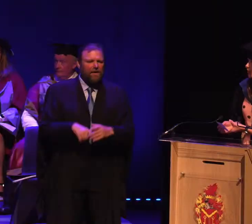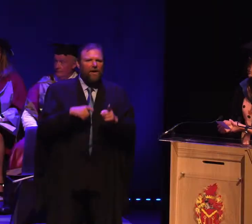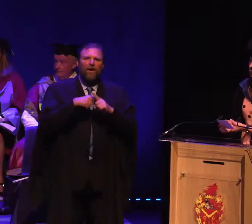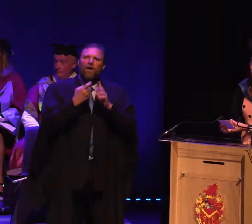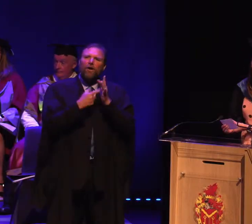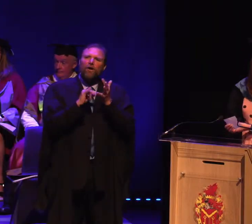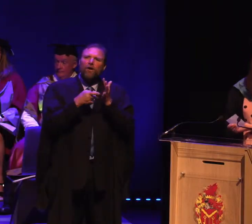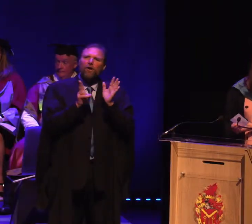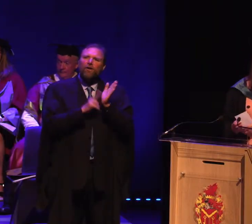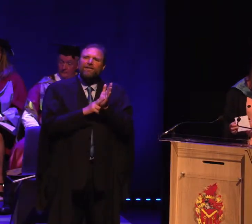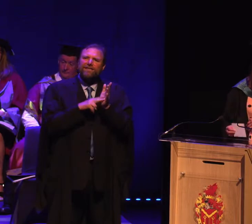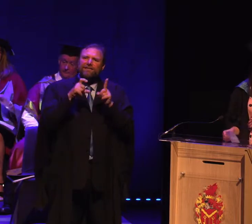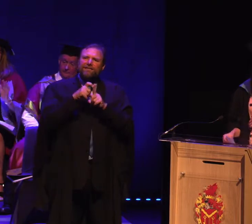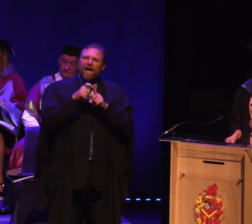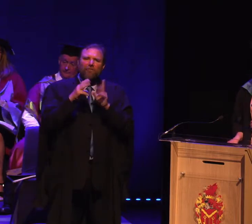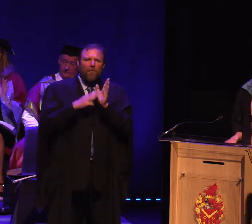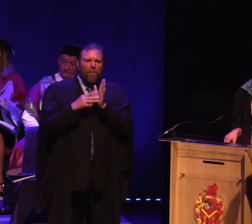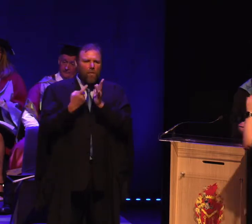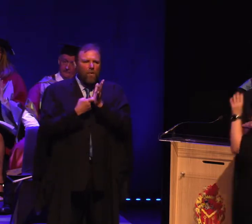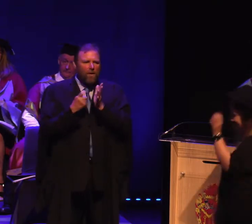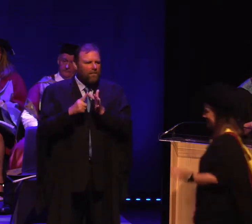Kirsten Dara Moore.